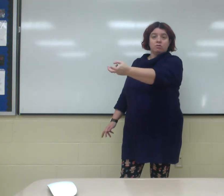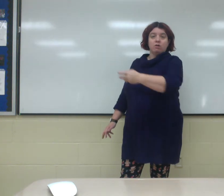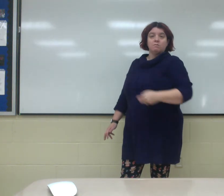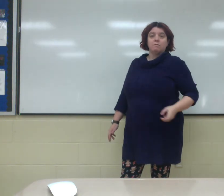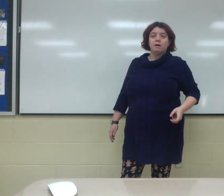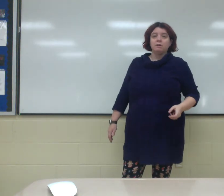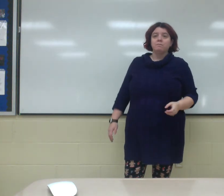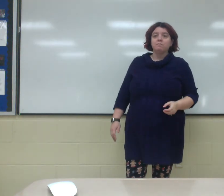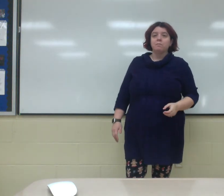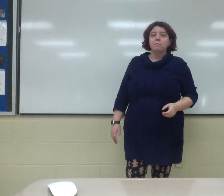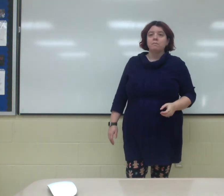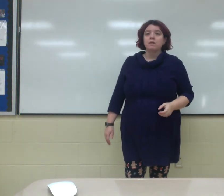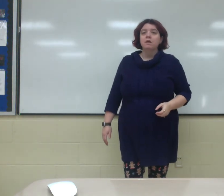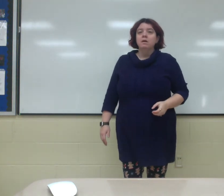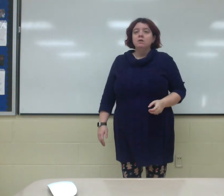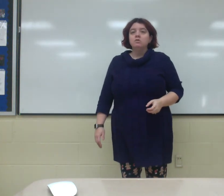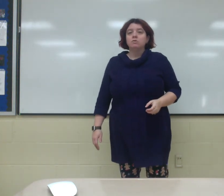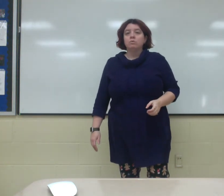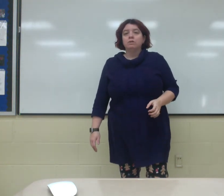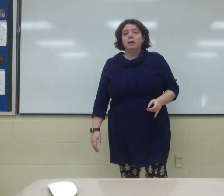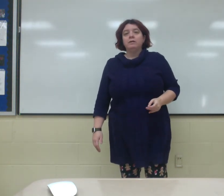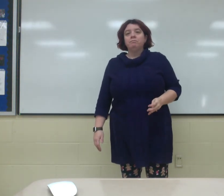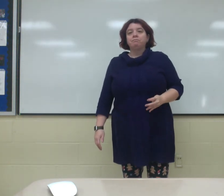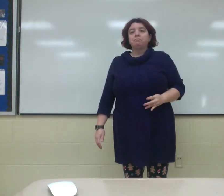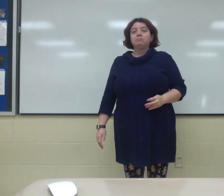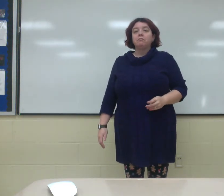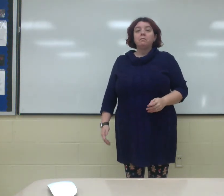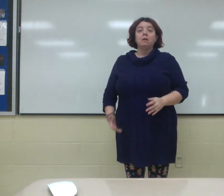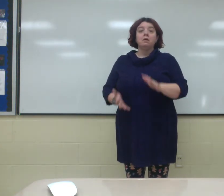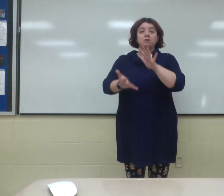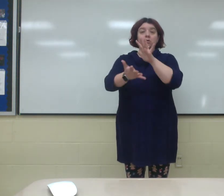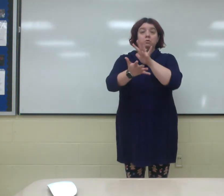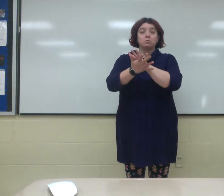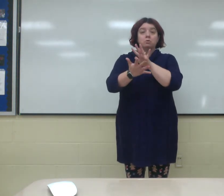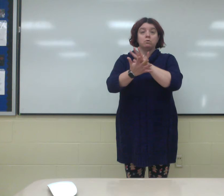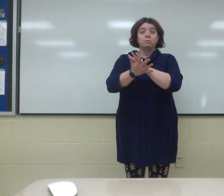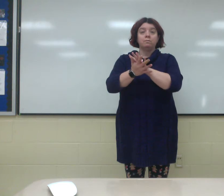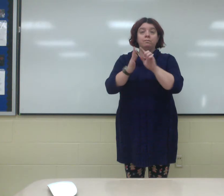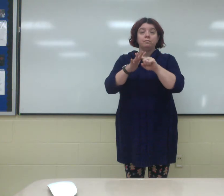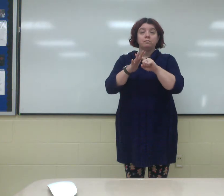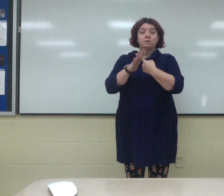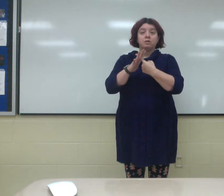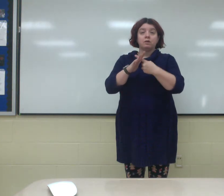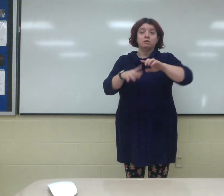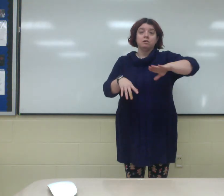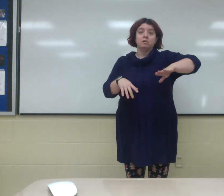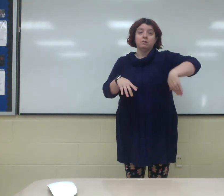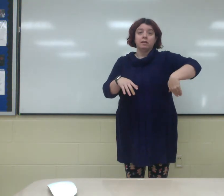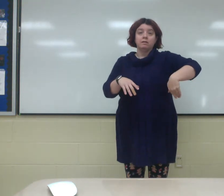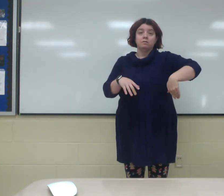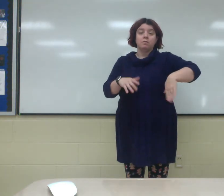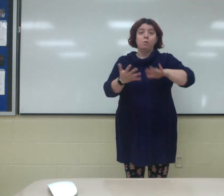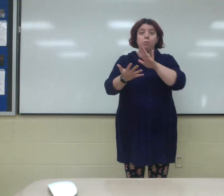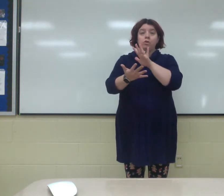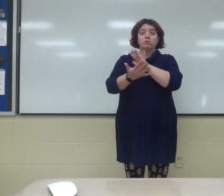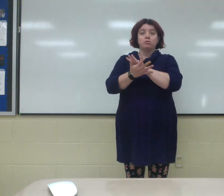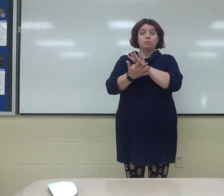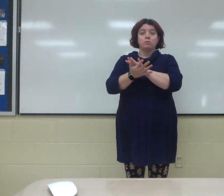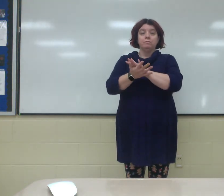across my body. School delay. So school, start, late. School,